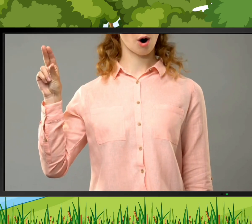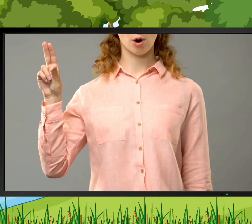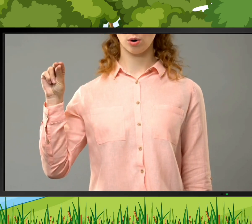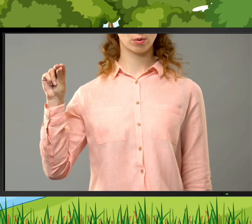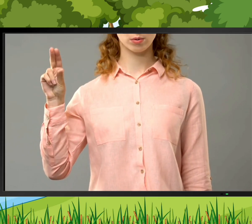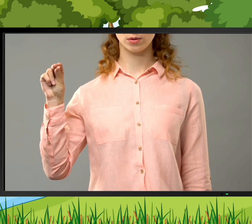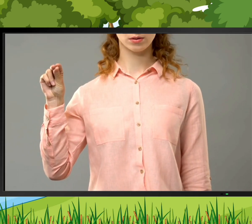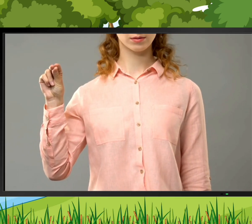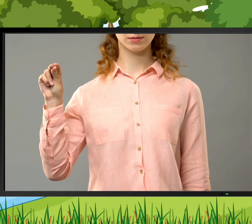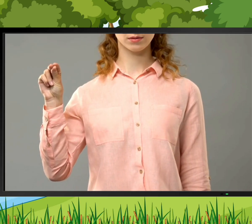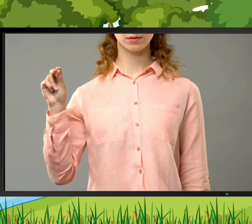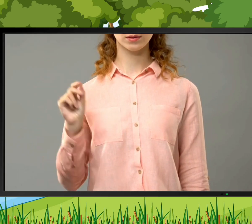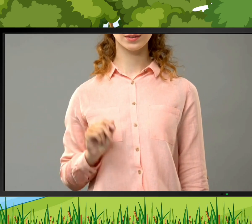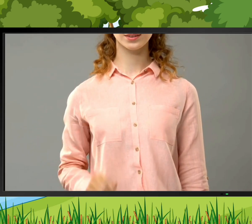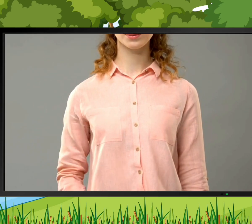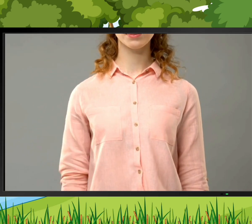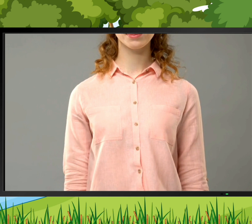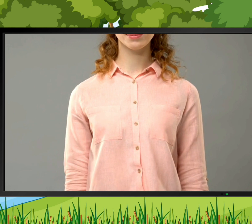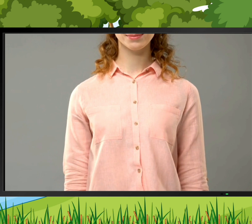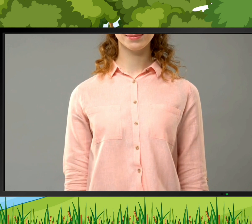No.